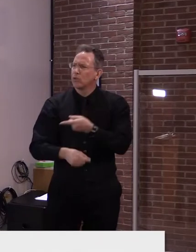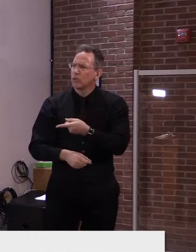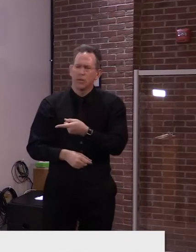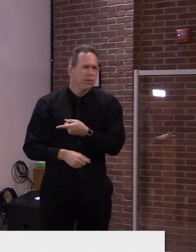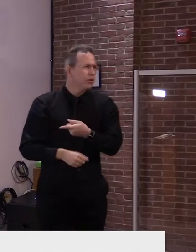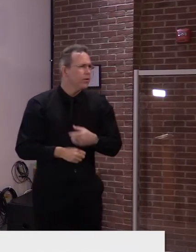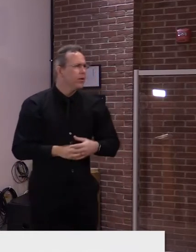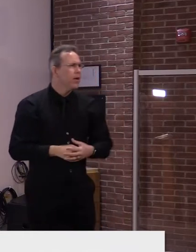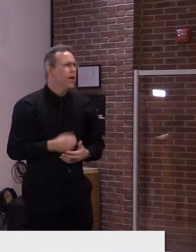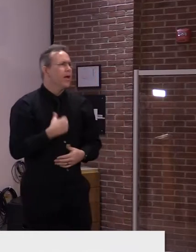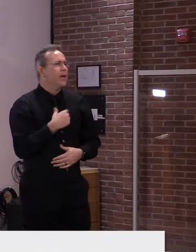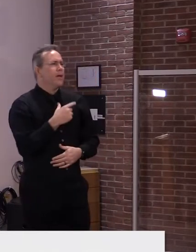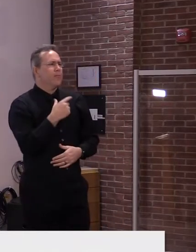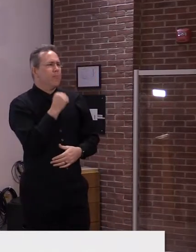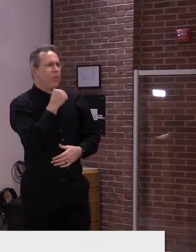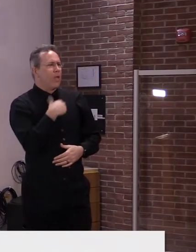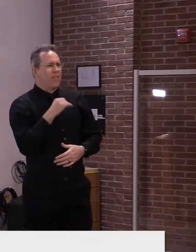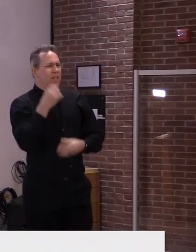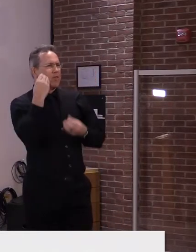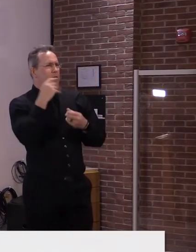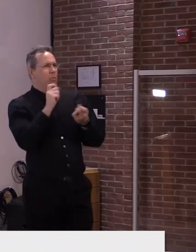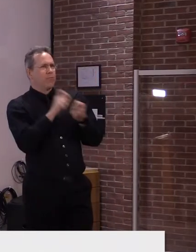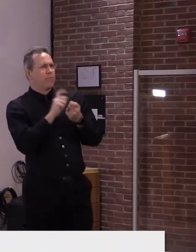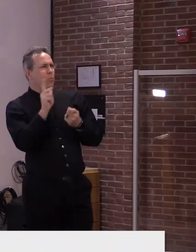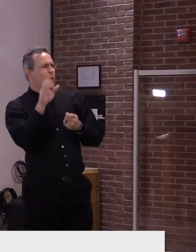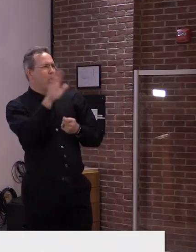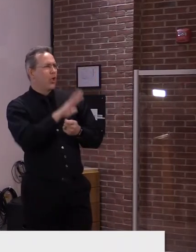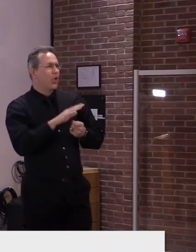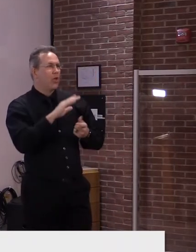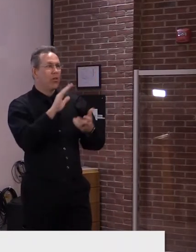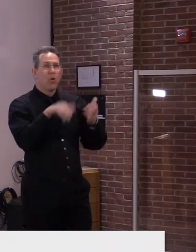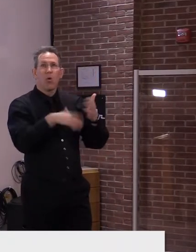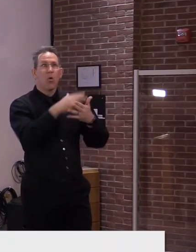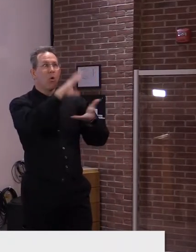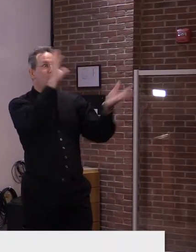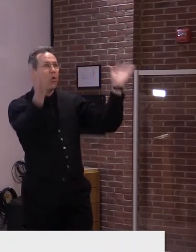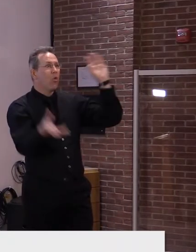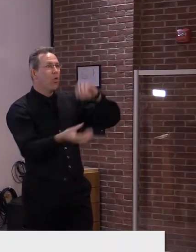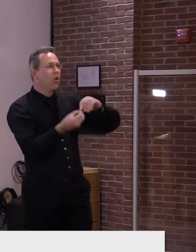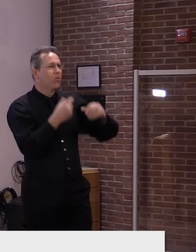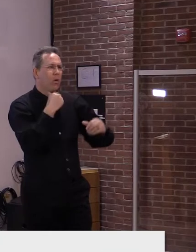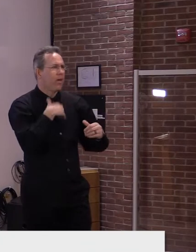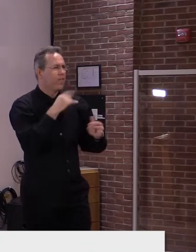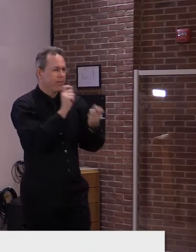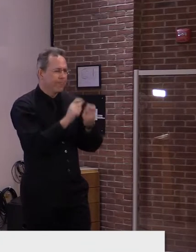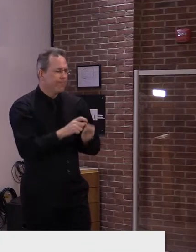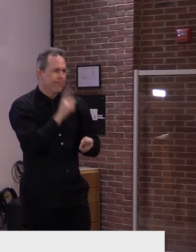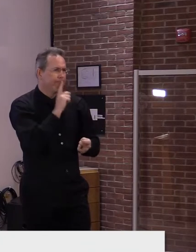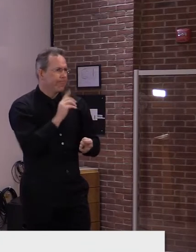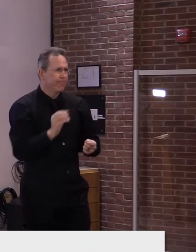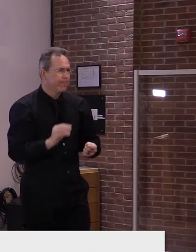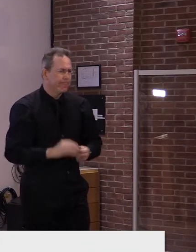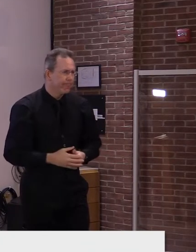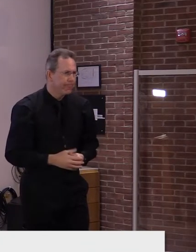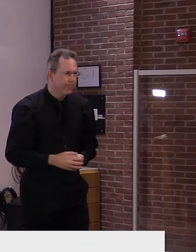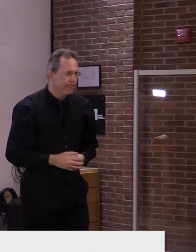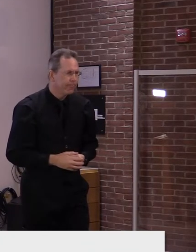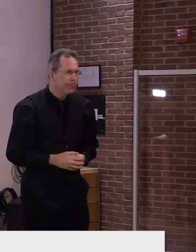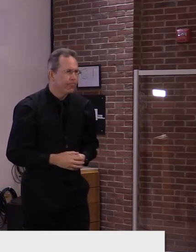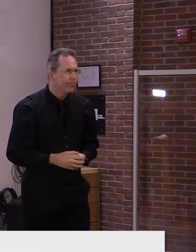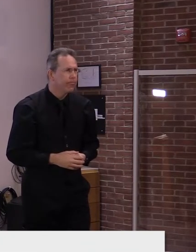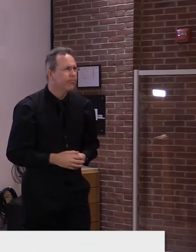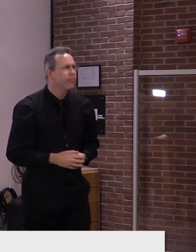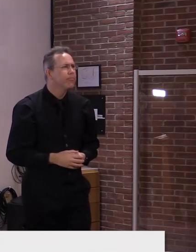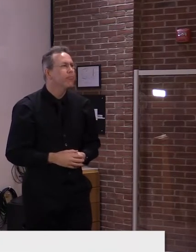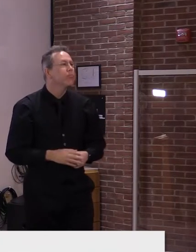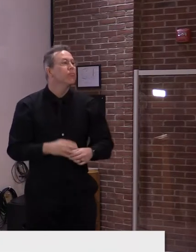that. I just have the overall data this okay. morning. Sorry. Okay. Yeah, if you or Secretary French can have somebody send